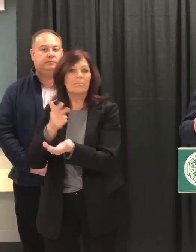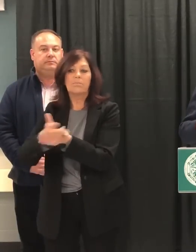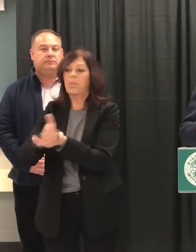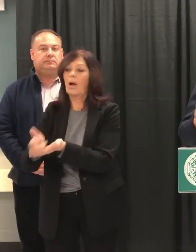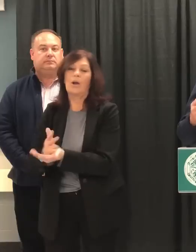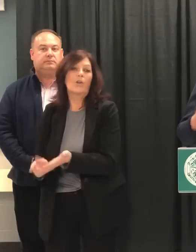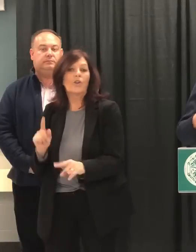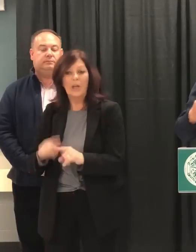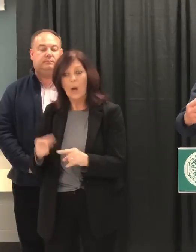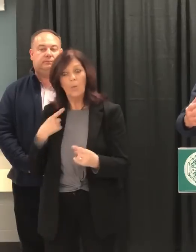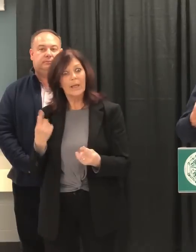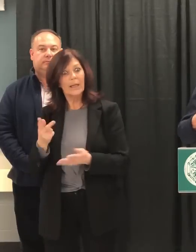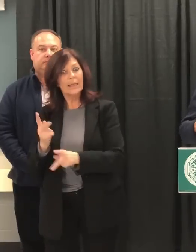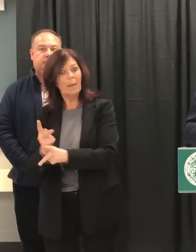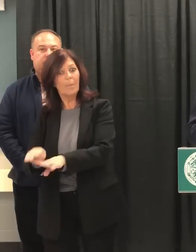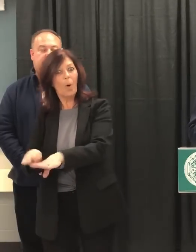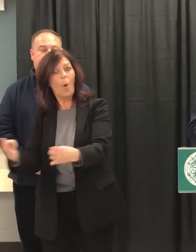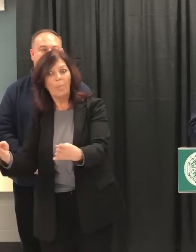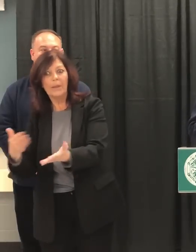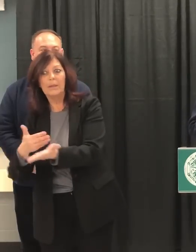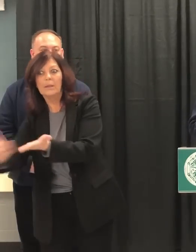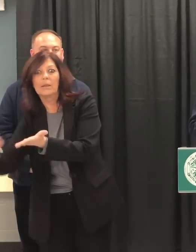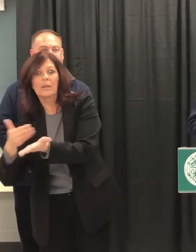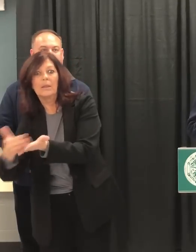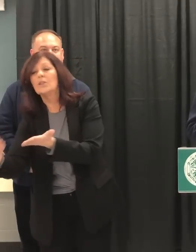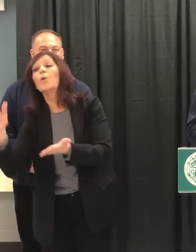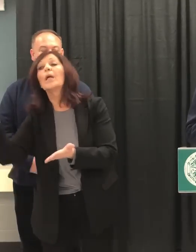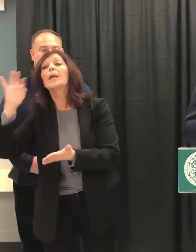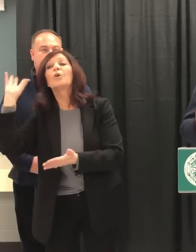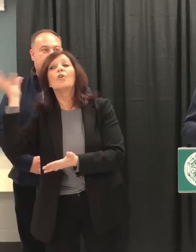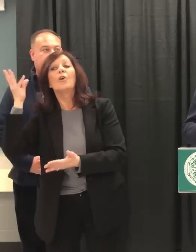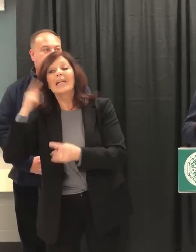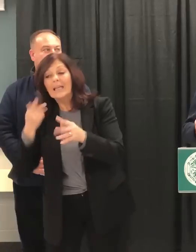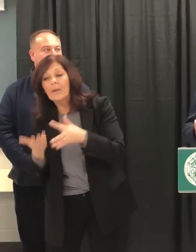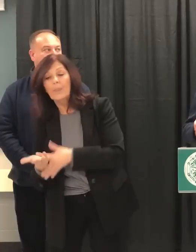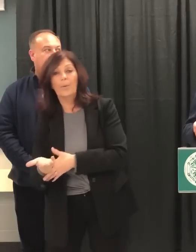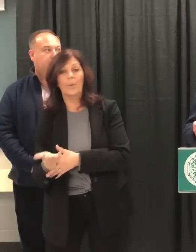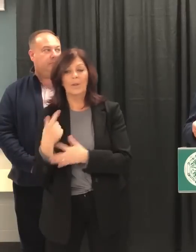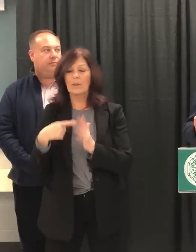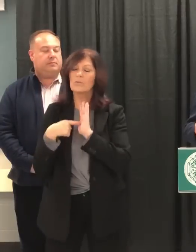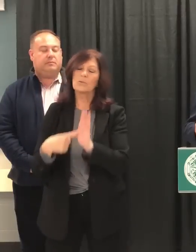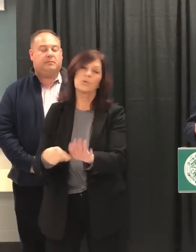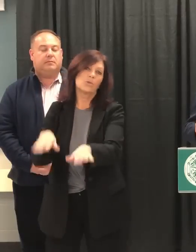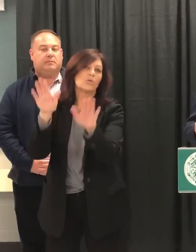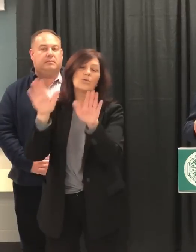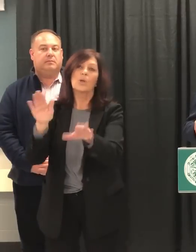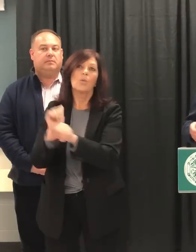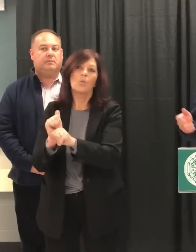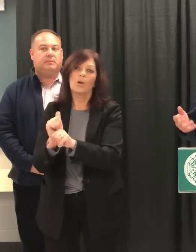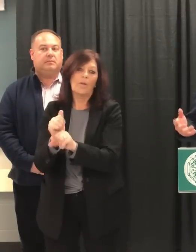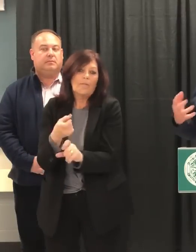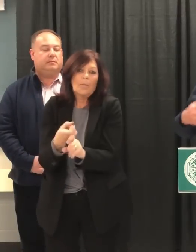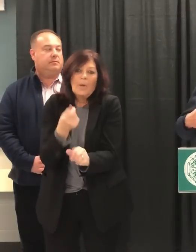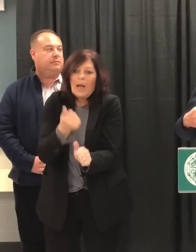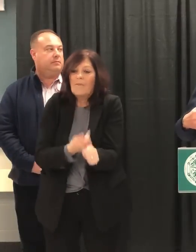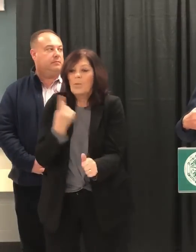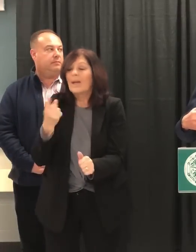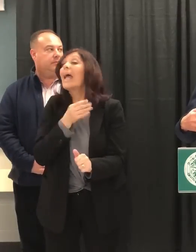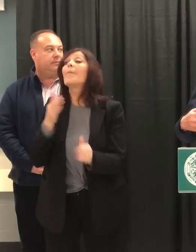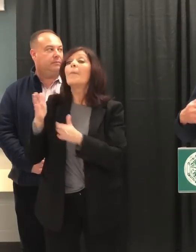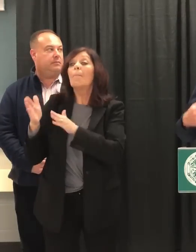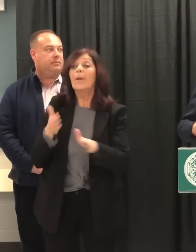been able to generally keep them open so we can get emergency vehicles through. And it just goes to show the tremendous work by everybody and the plans that were